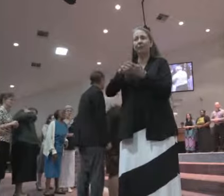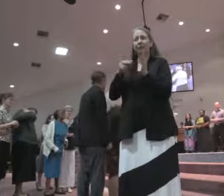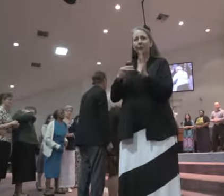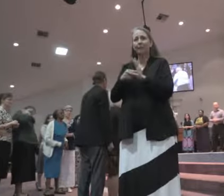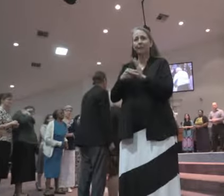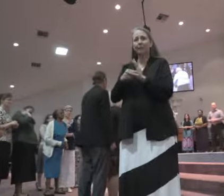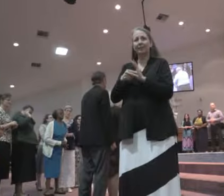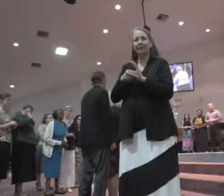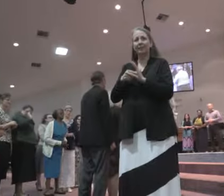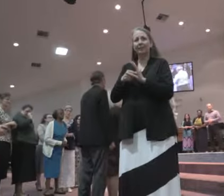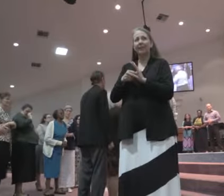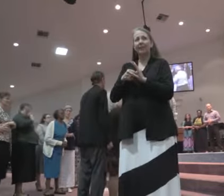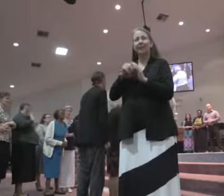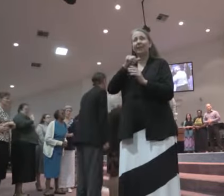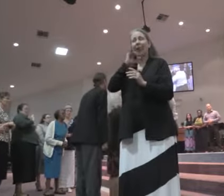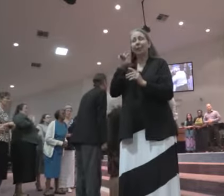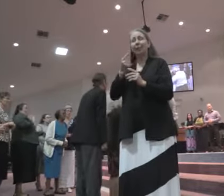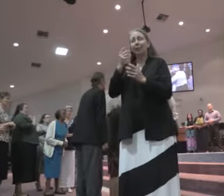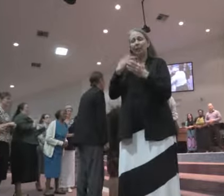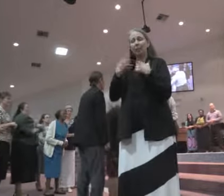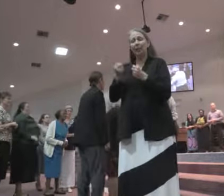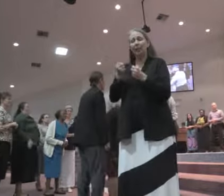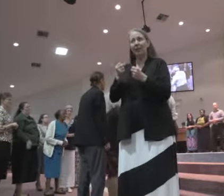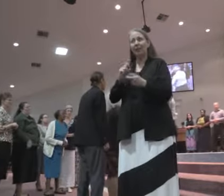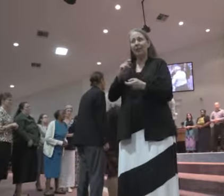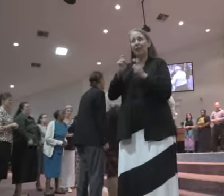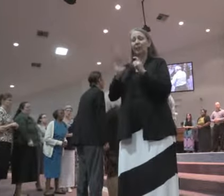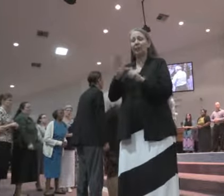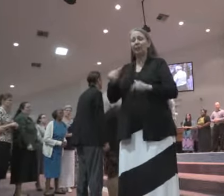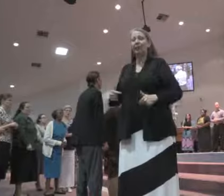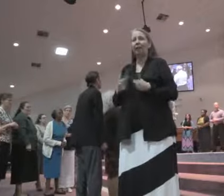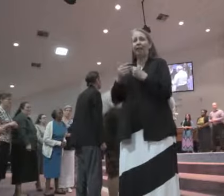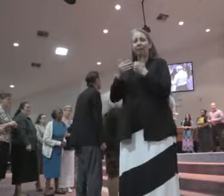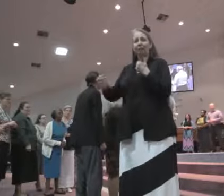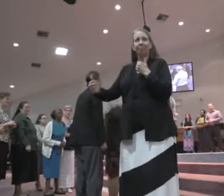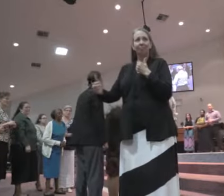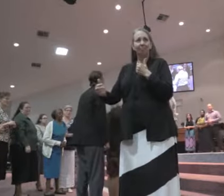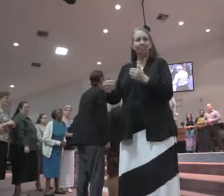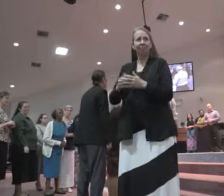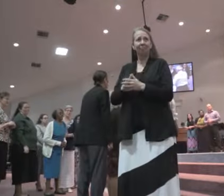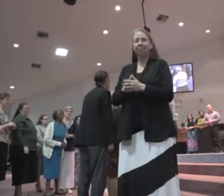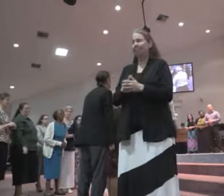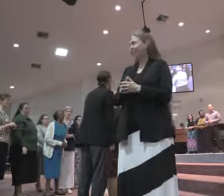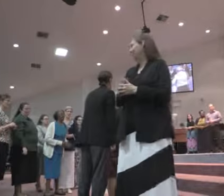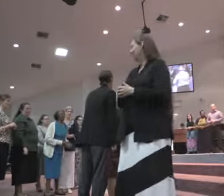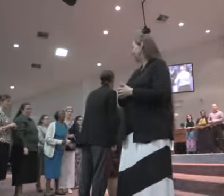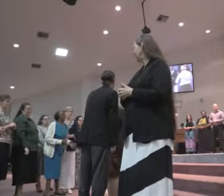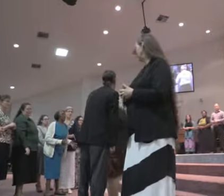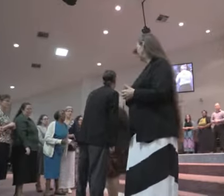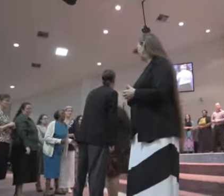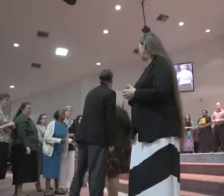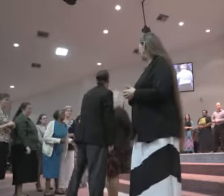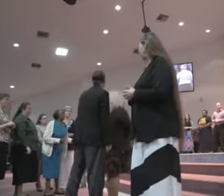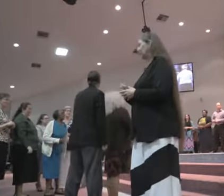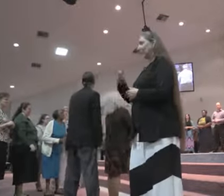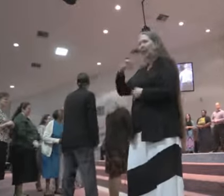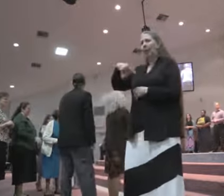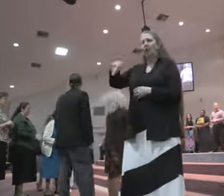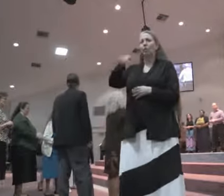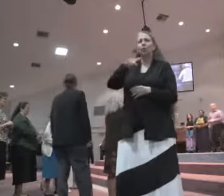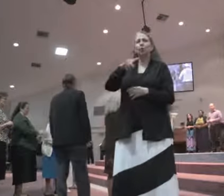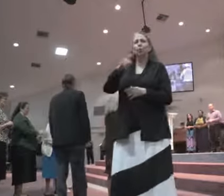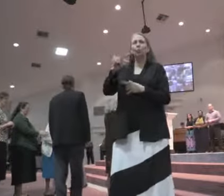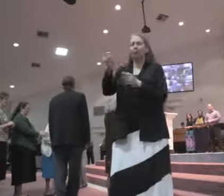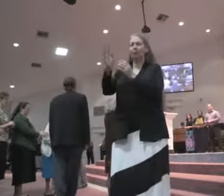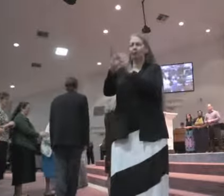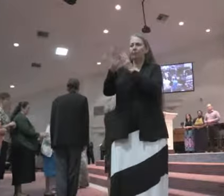Not only to heal the person, but to change their lives. Right? All right. Those of you that have